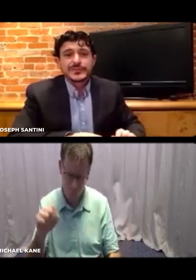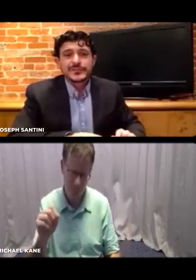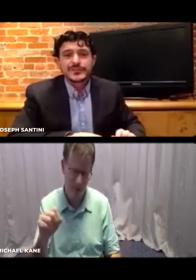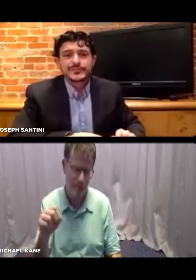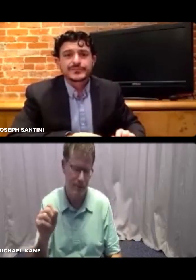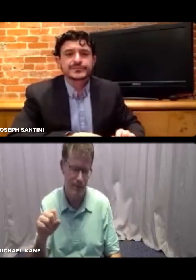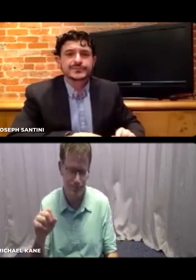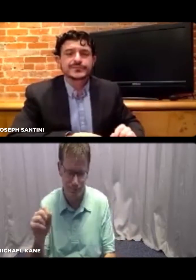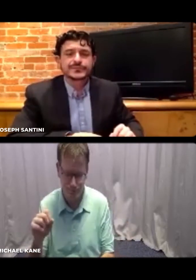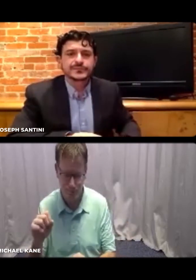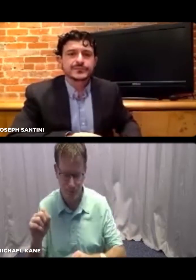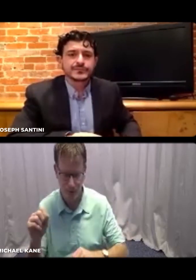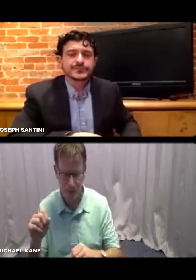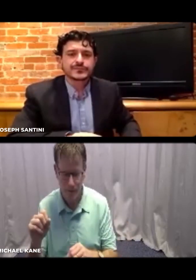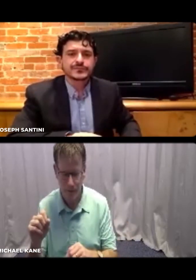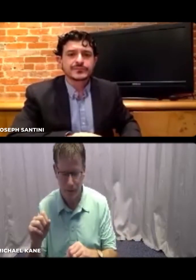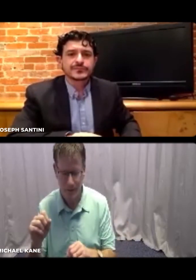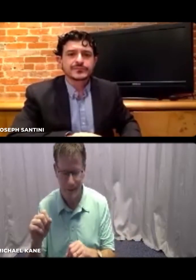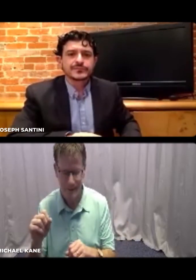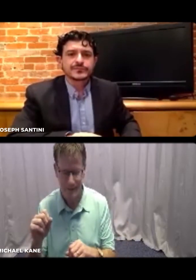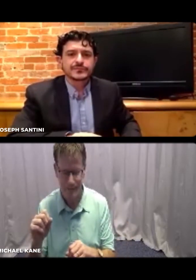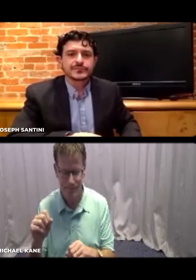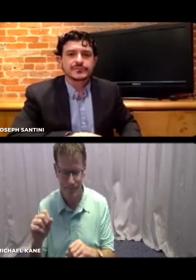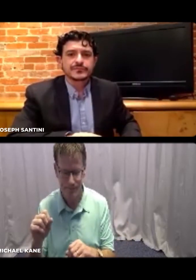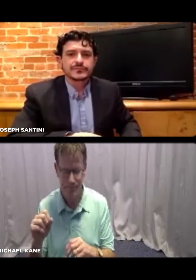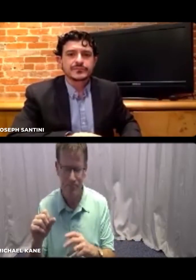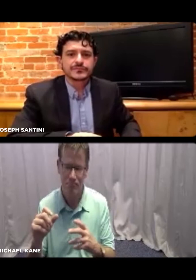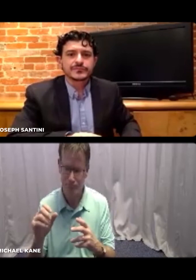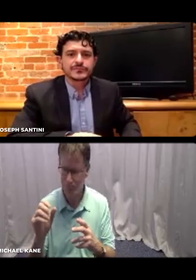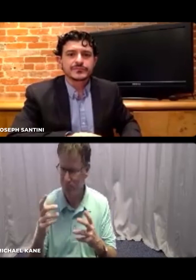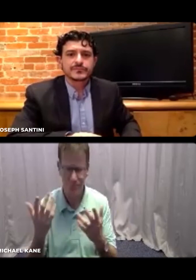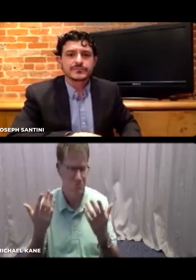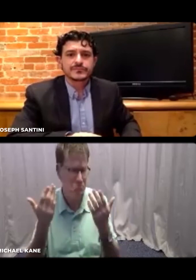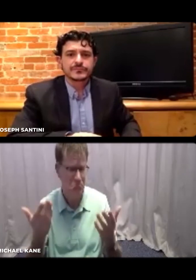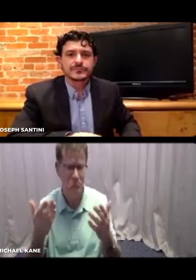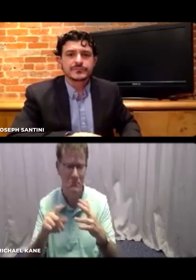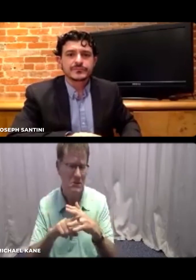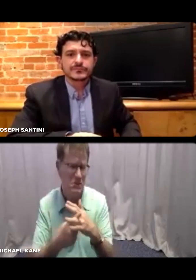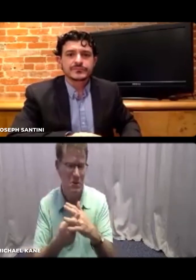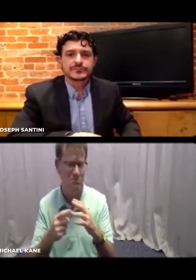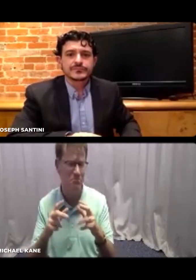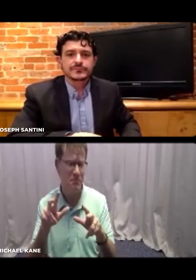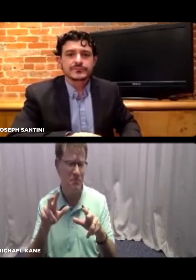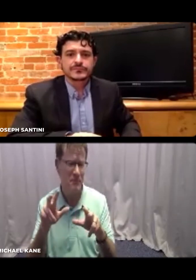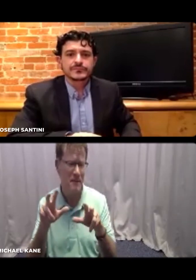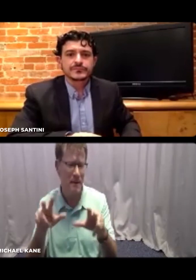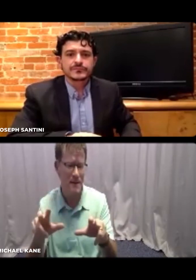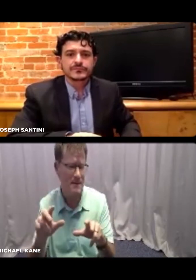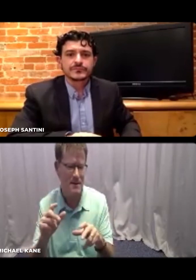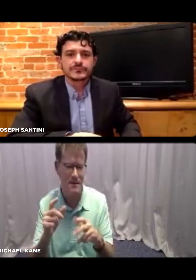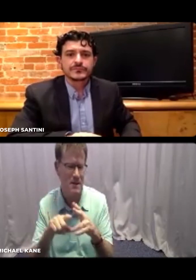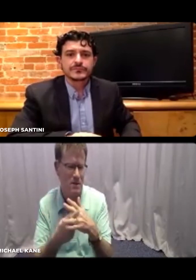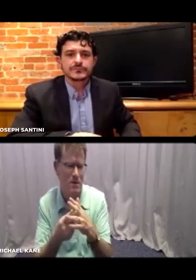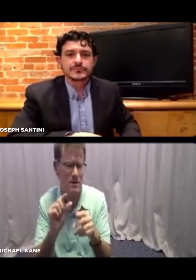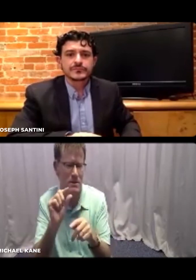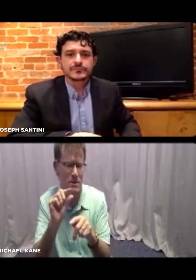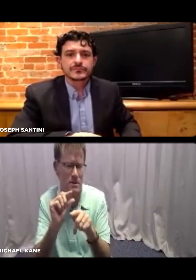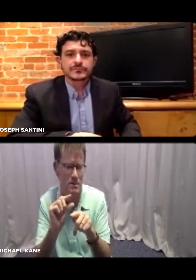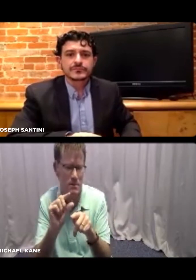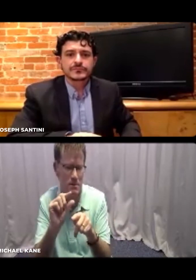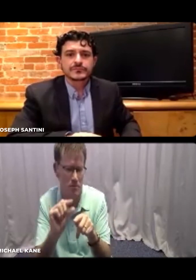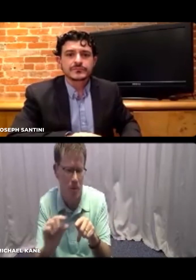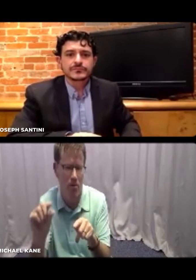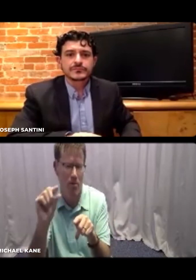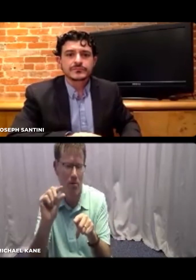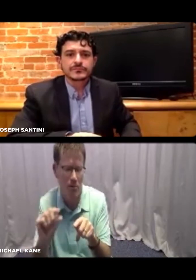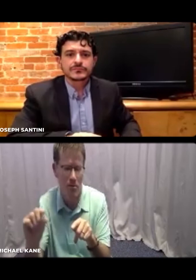Yes. Well, yes, I say everyone should go ahead and open up an investment account and start small